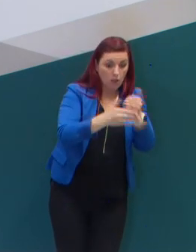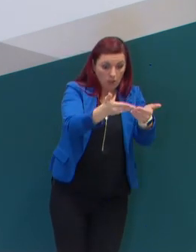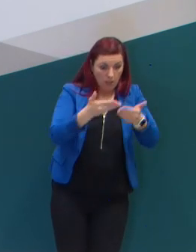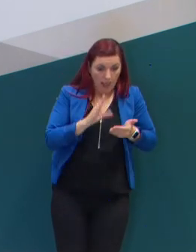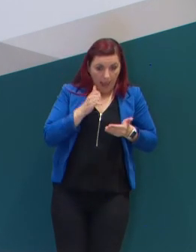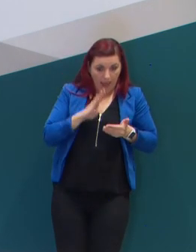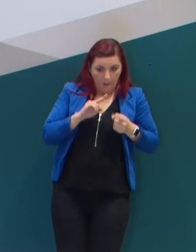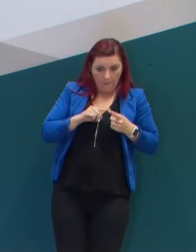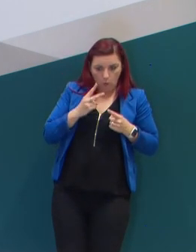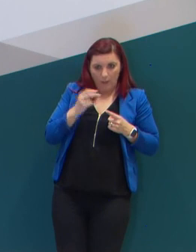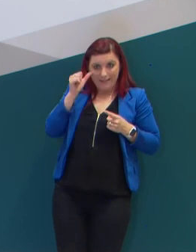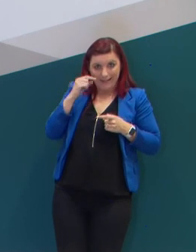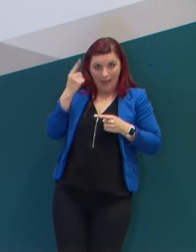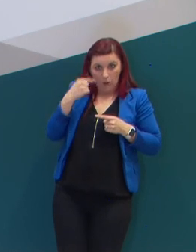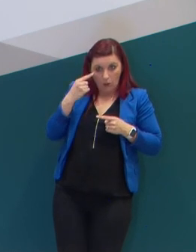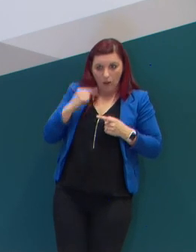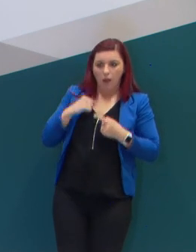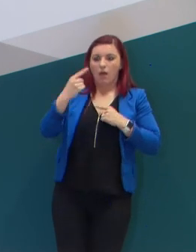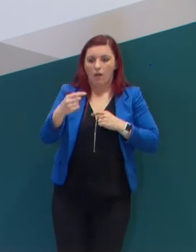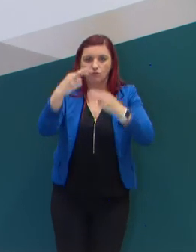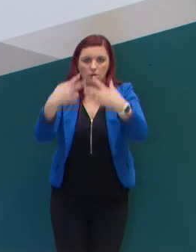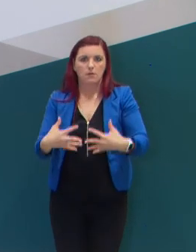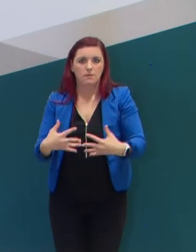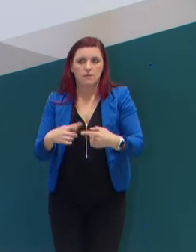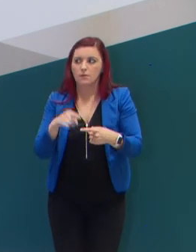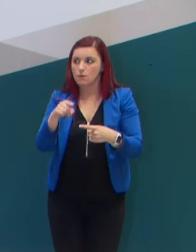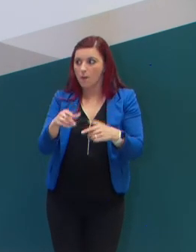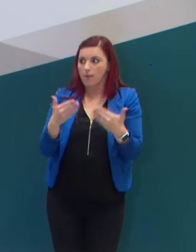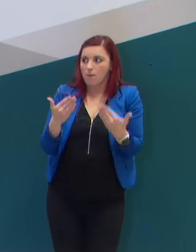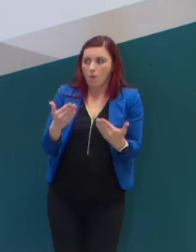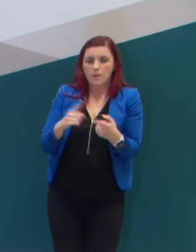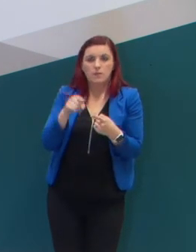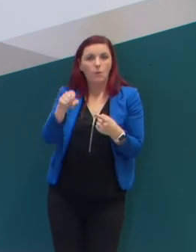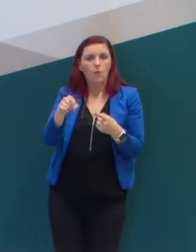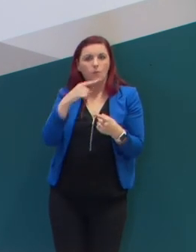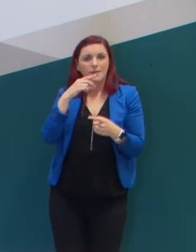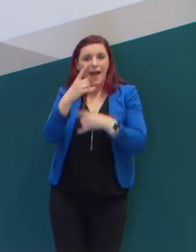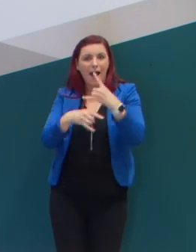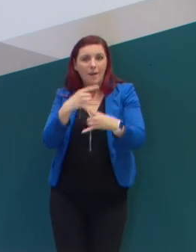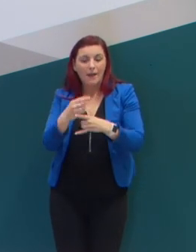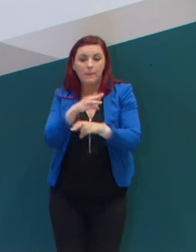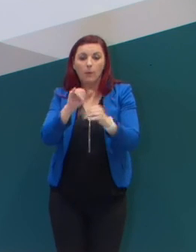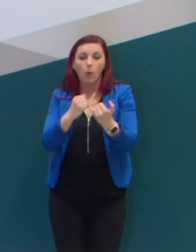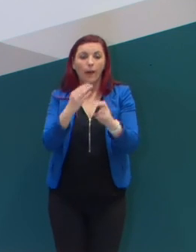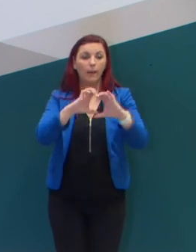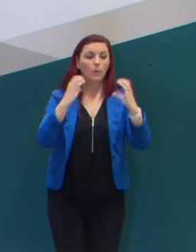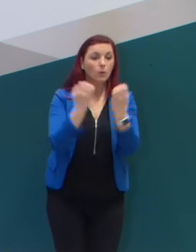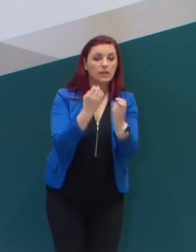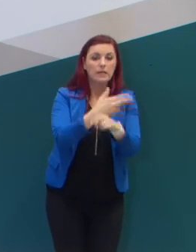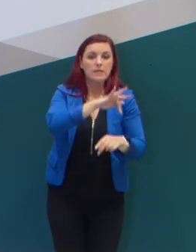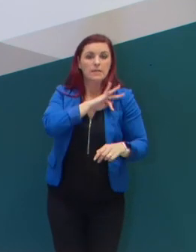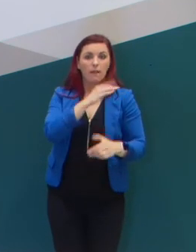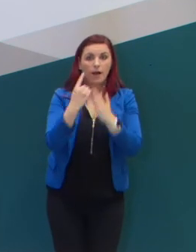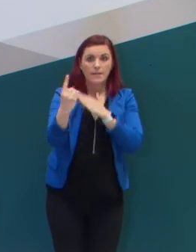issued. But again, it's just important to highlight that those will be samples from the community where people have been deemed to be well enough to self-isolate at